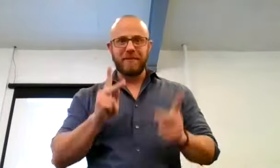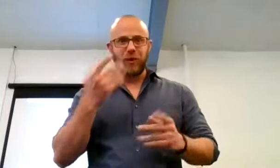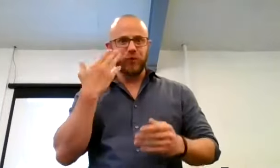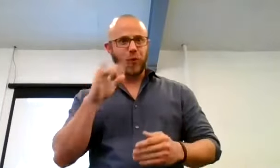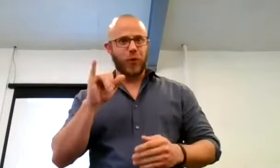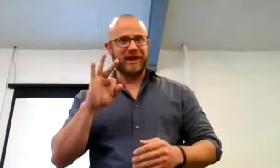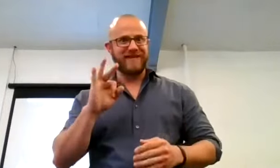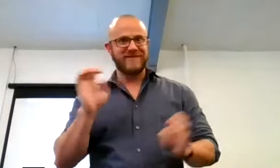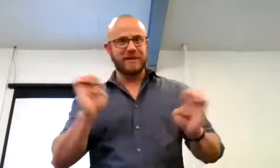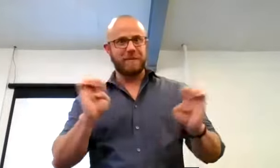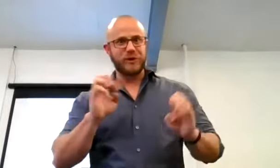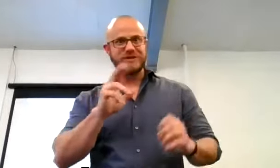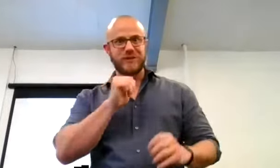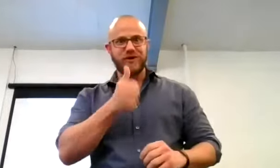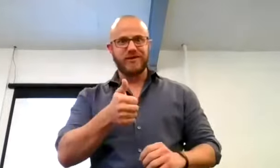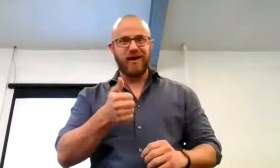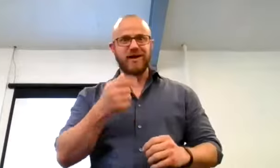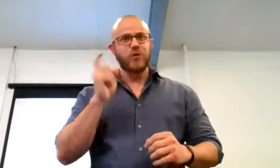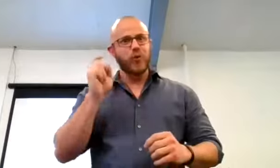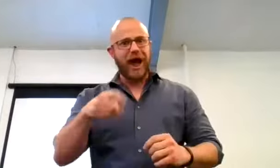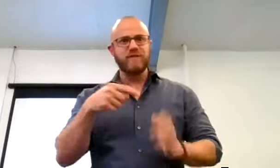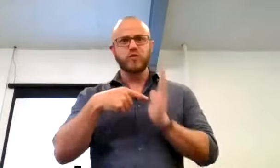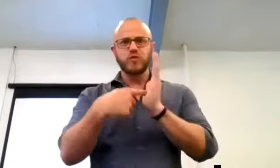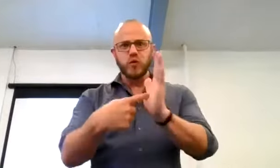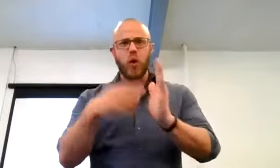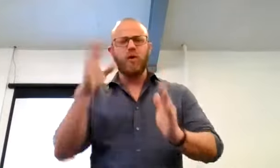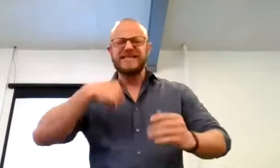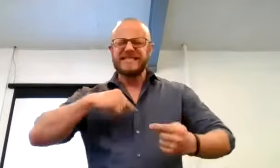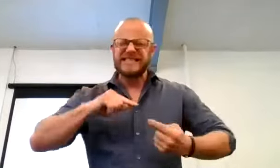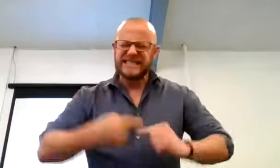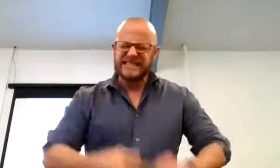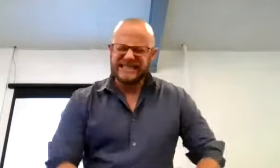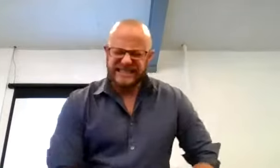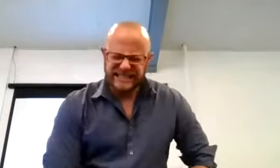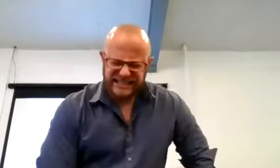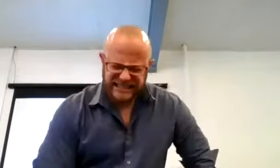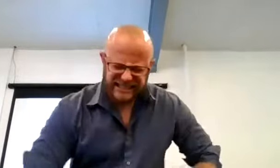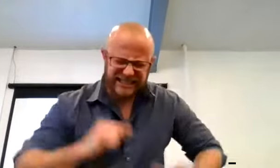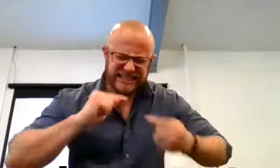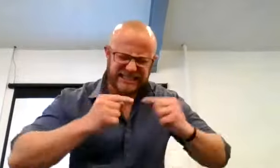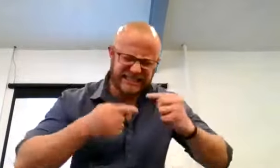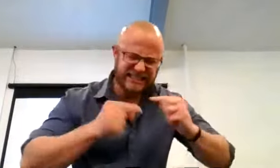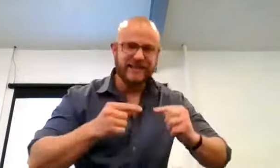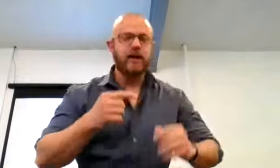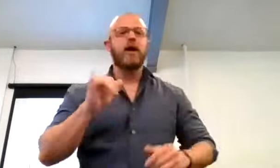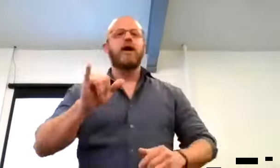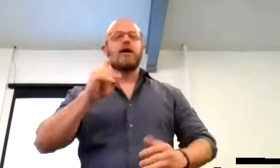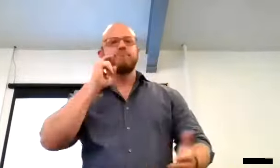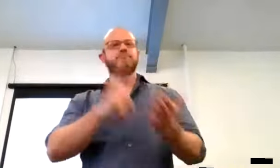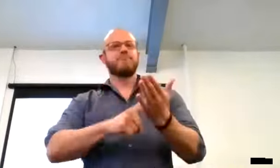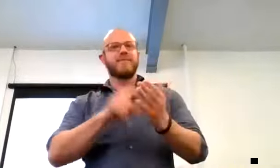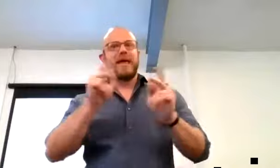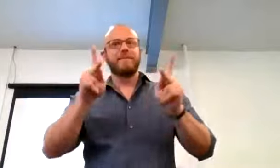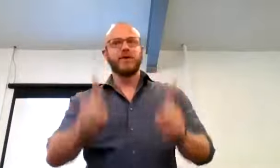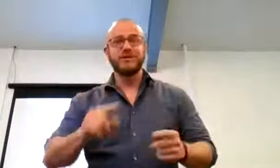You see that? People be like, what is, if it's an emergency, people won't know. So you have to say, oh my God, I'm in serious pain. Really show it on